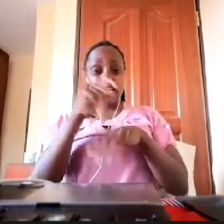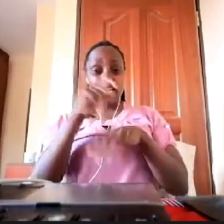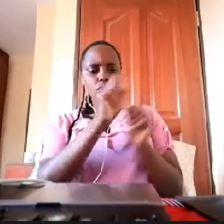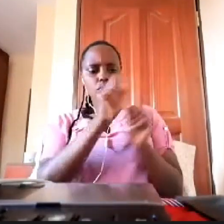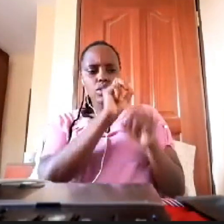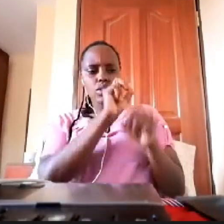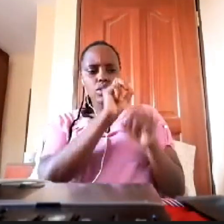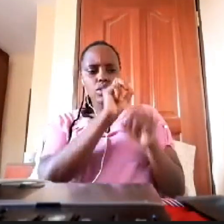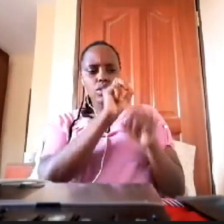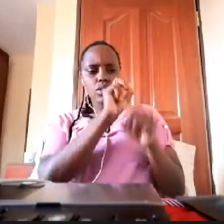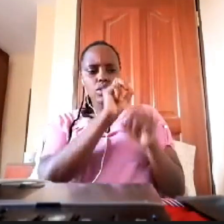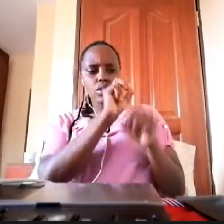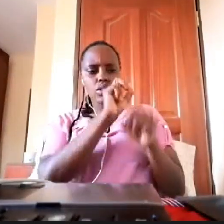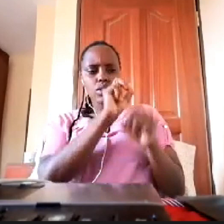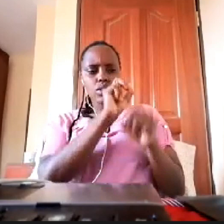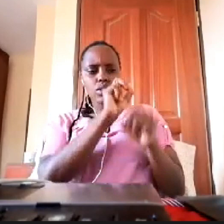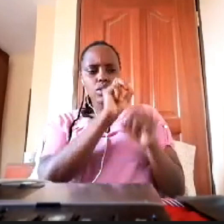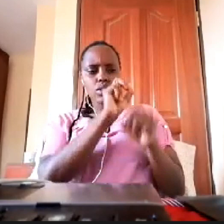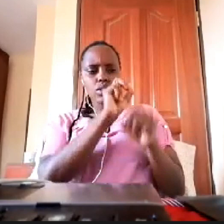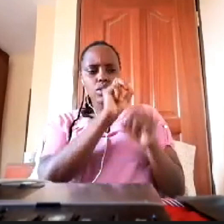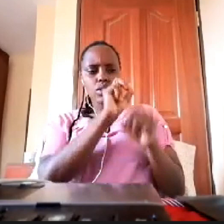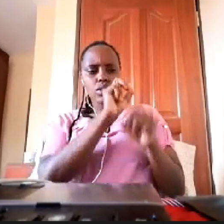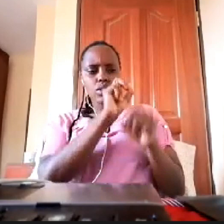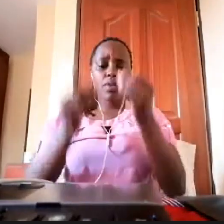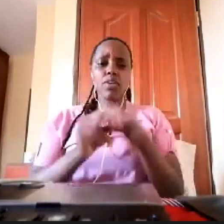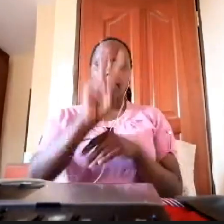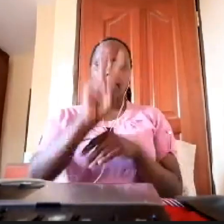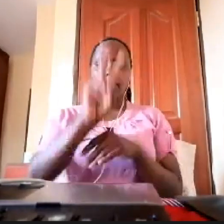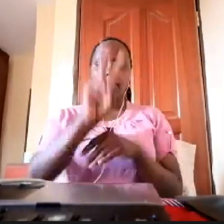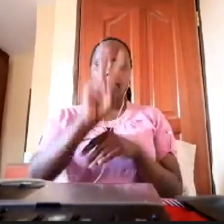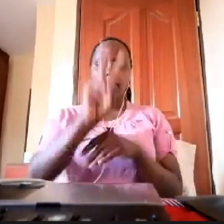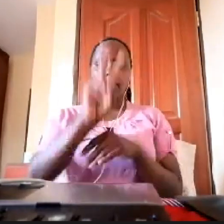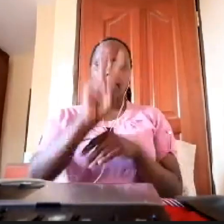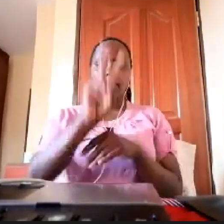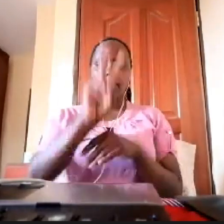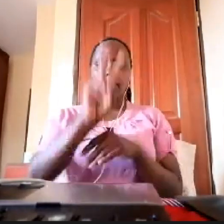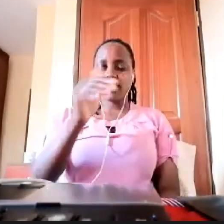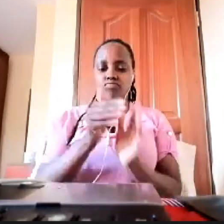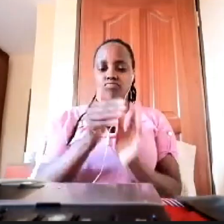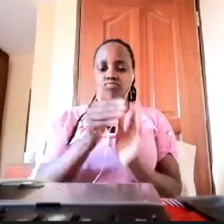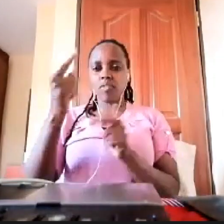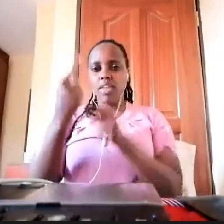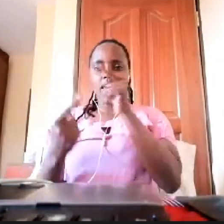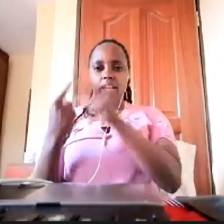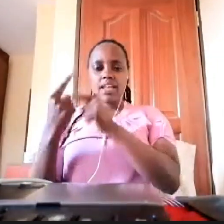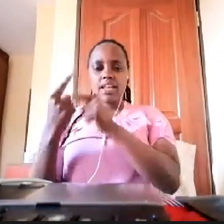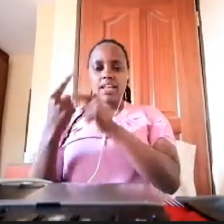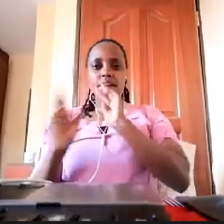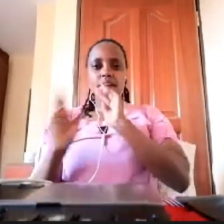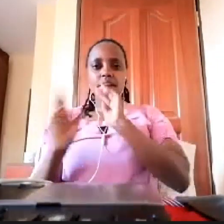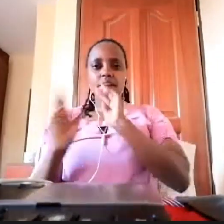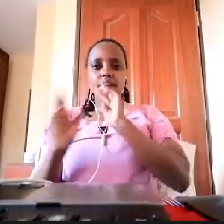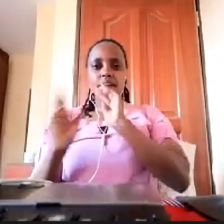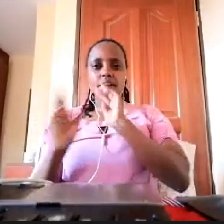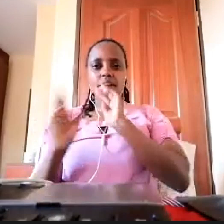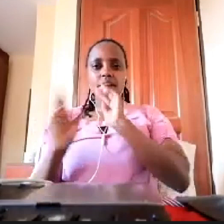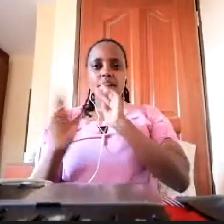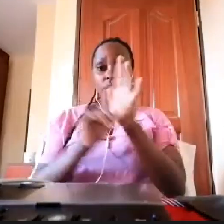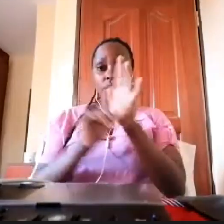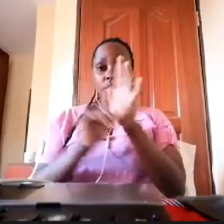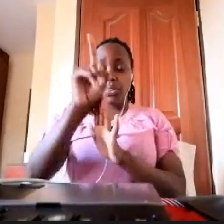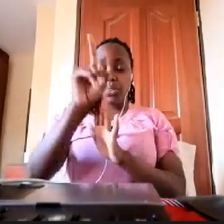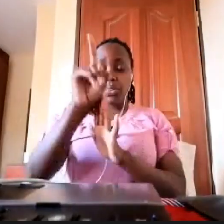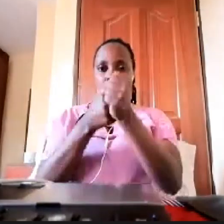and 2017. So we submitted our second and third periodic reports. So the process of developing the